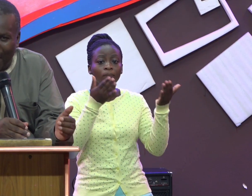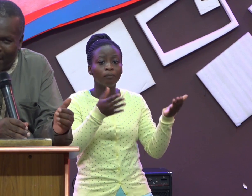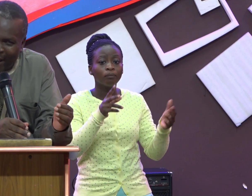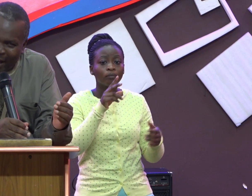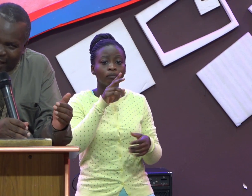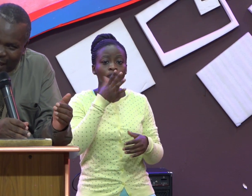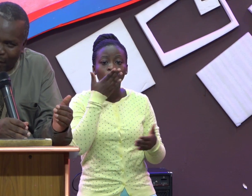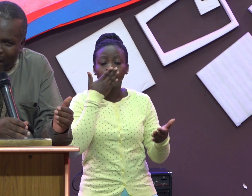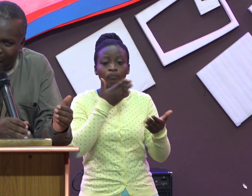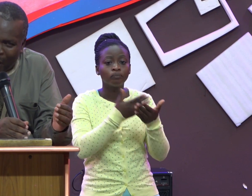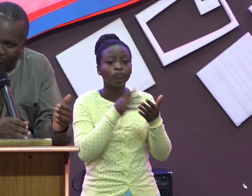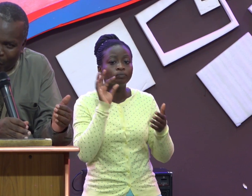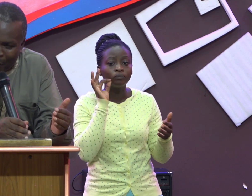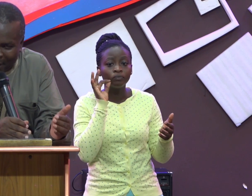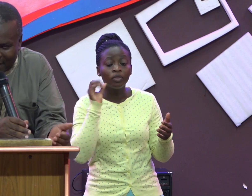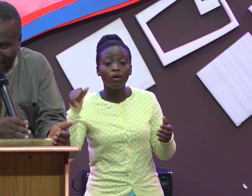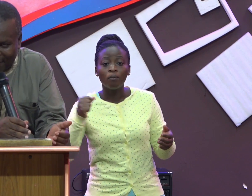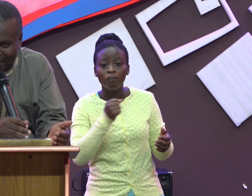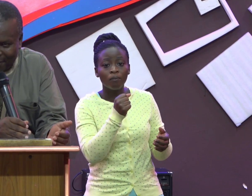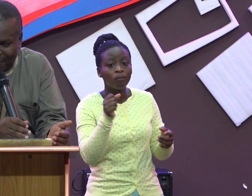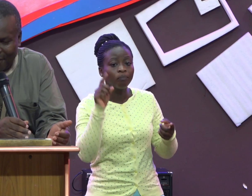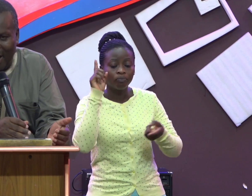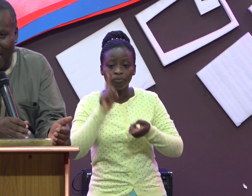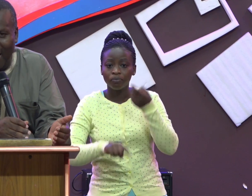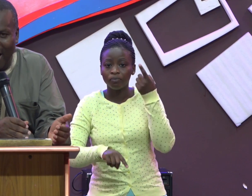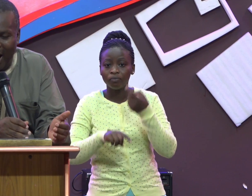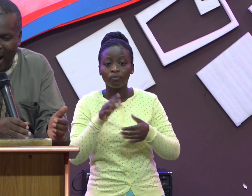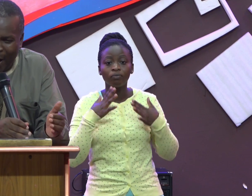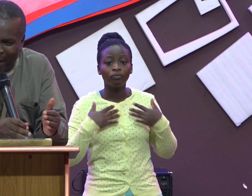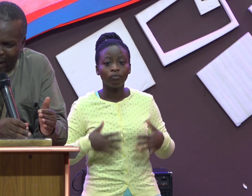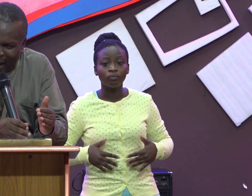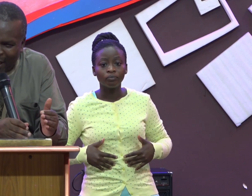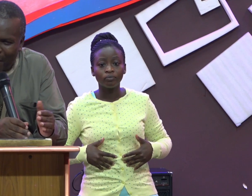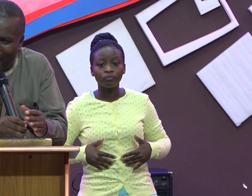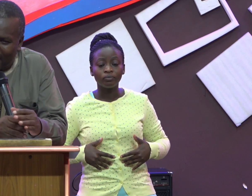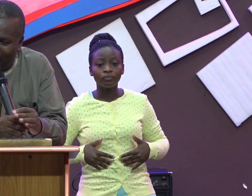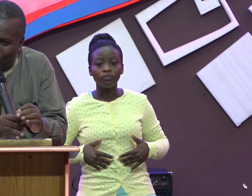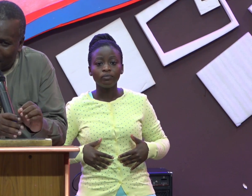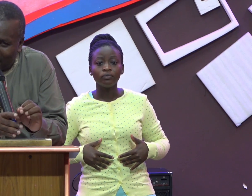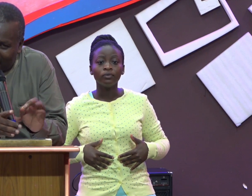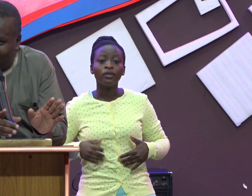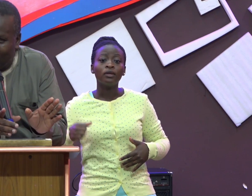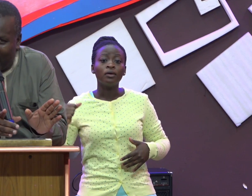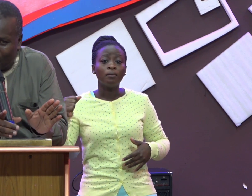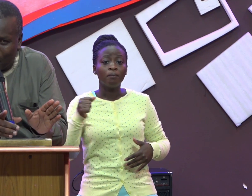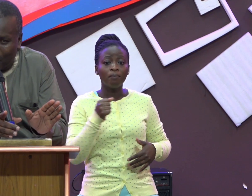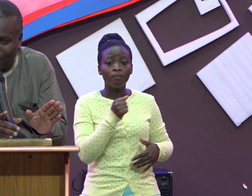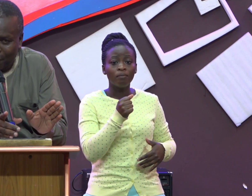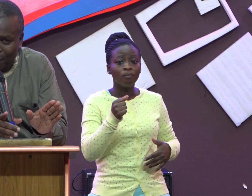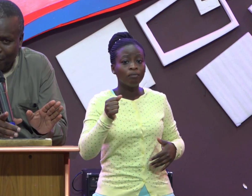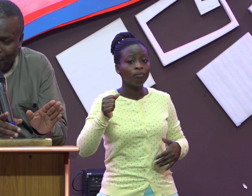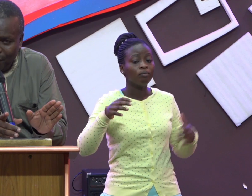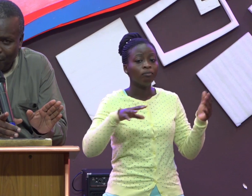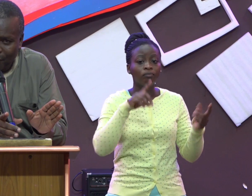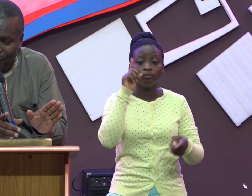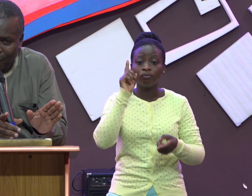fruits. Aberenga atambulanga awangula omubiri. When he's walking, overcoming the body. Aberenga atambulanga asanuse nseri maso. When he's